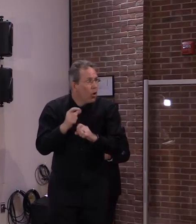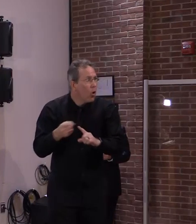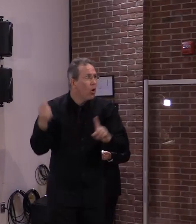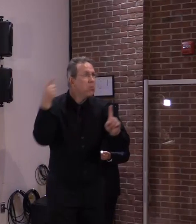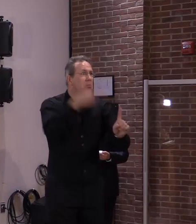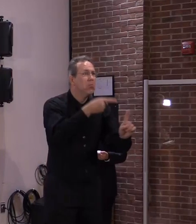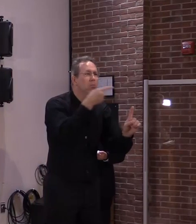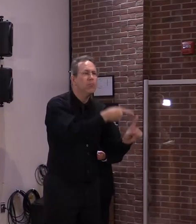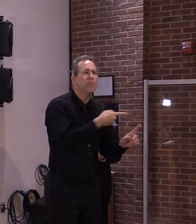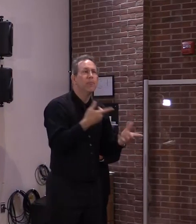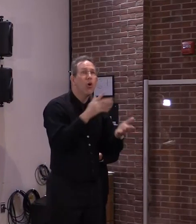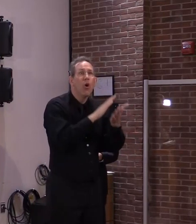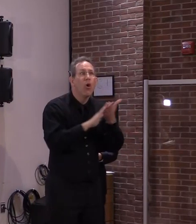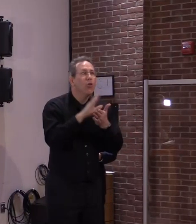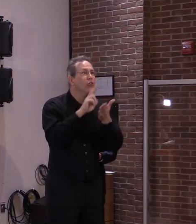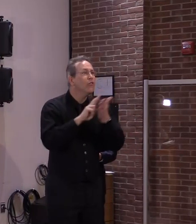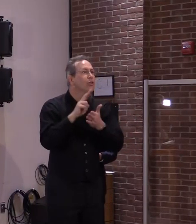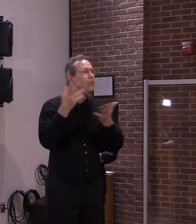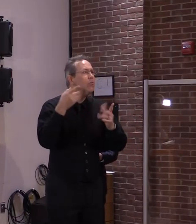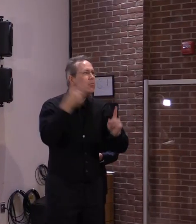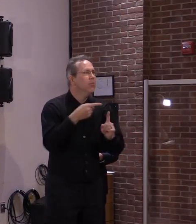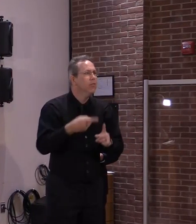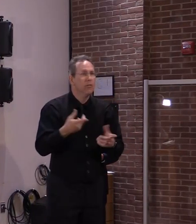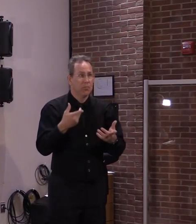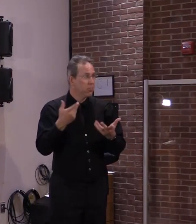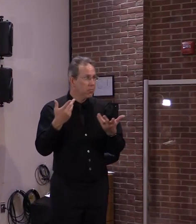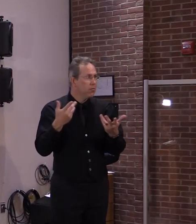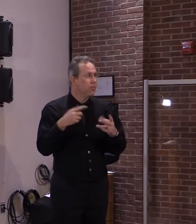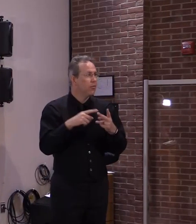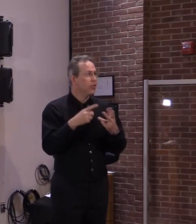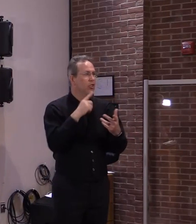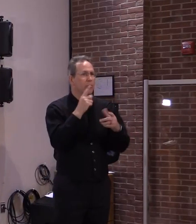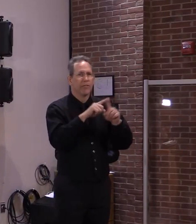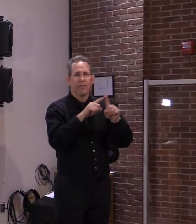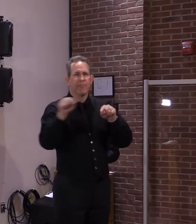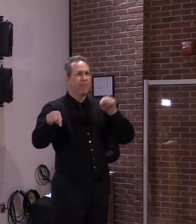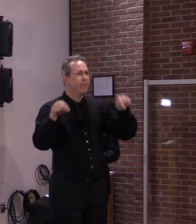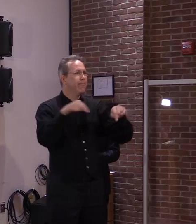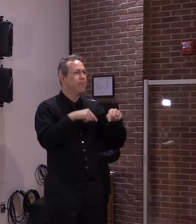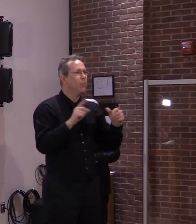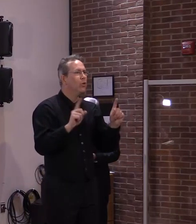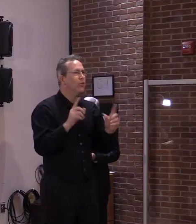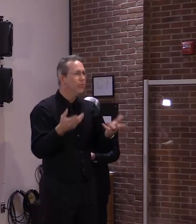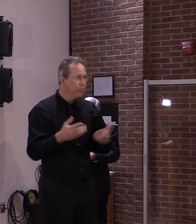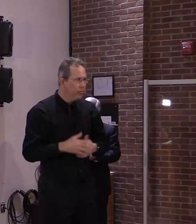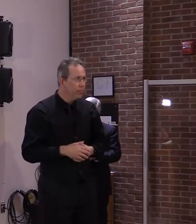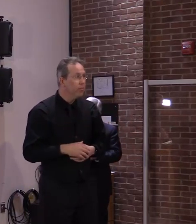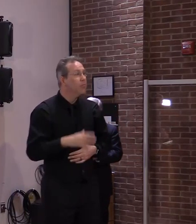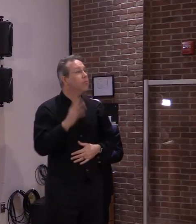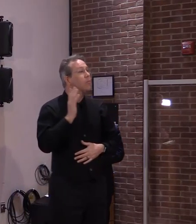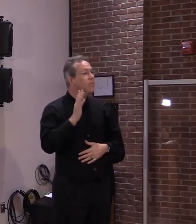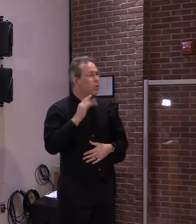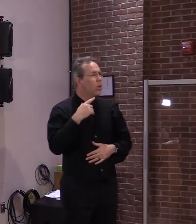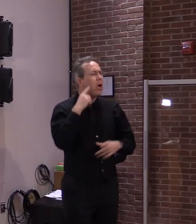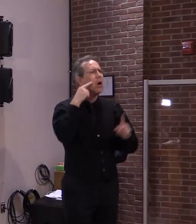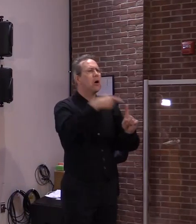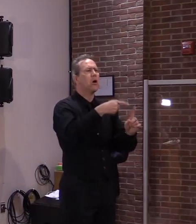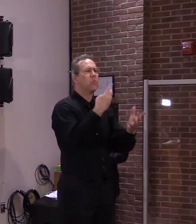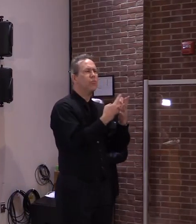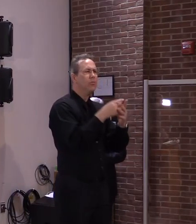that's just not happening there. We do know that the prison accounted for a fair number of cases, but having said